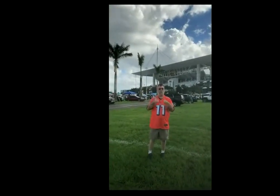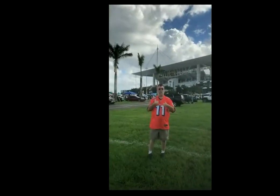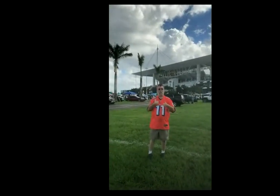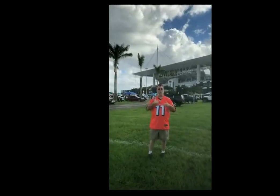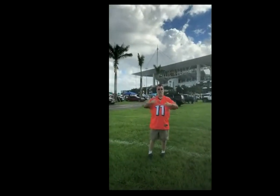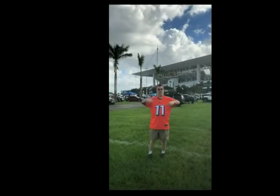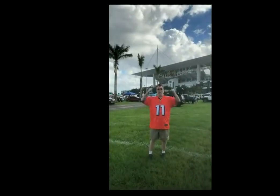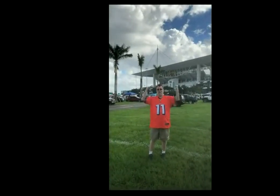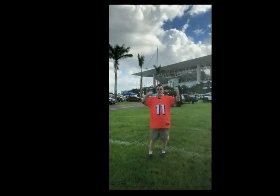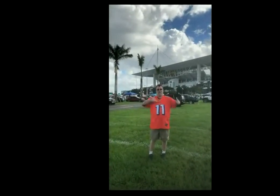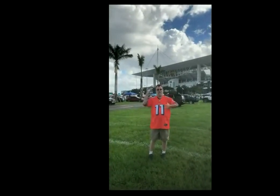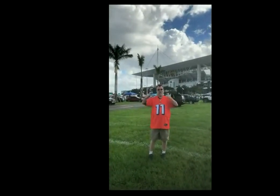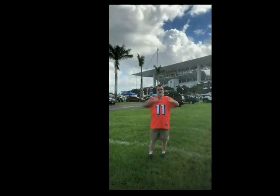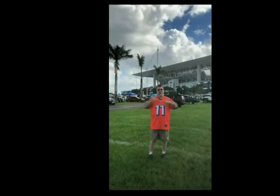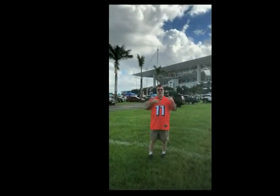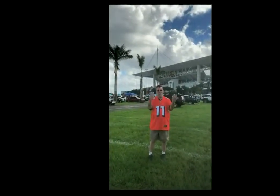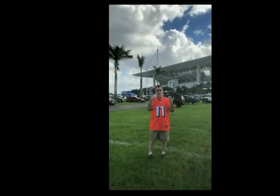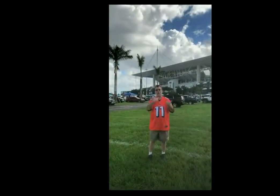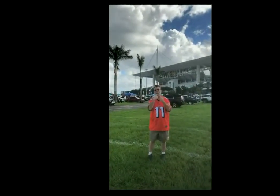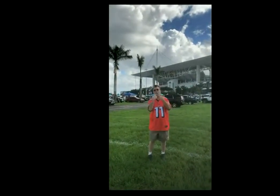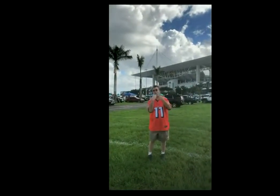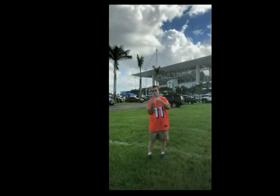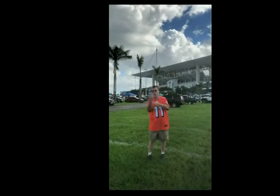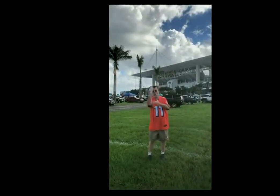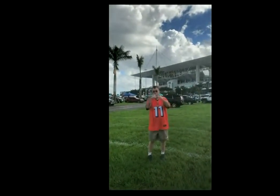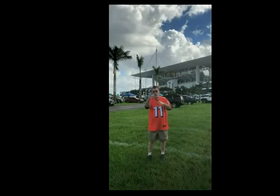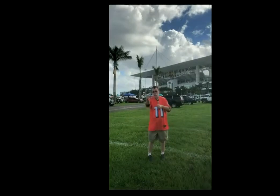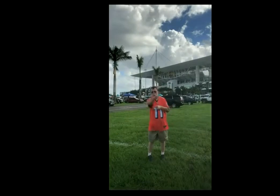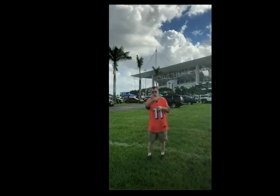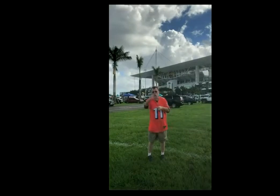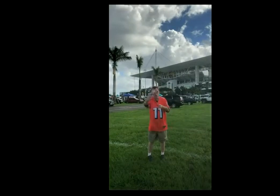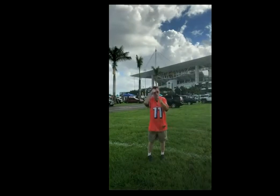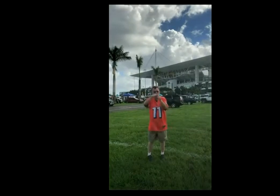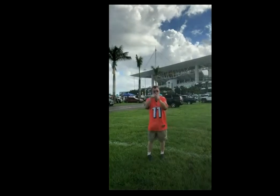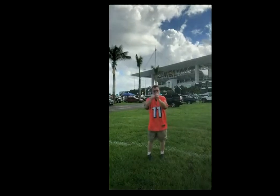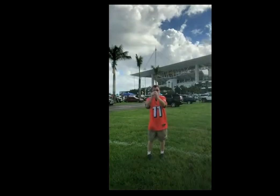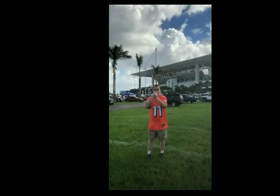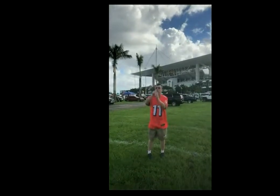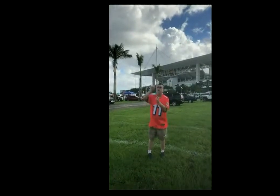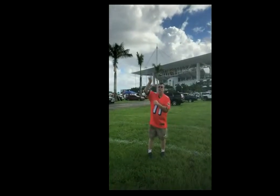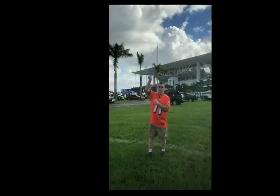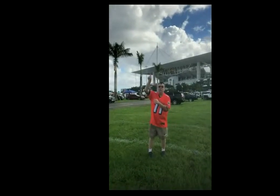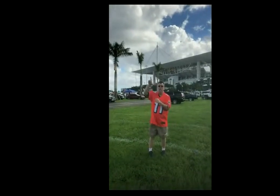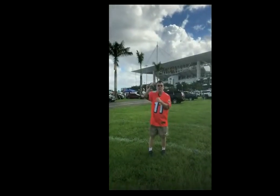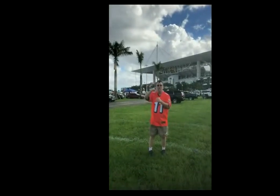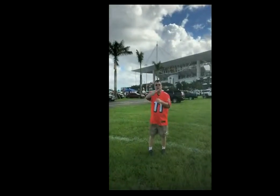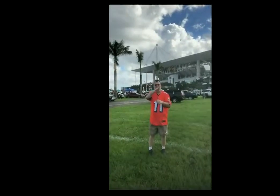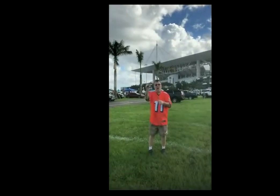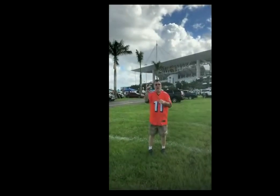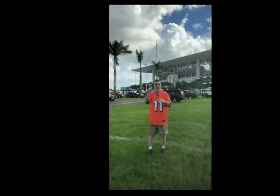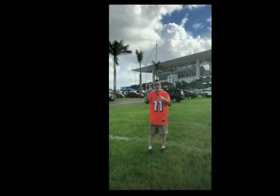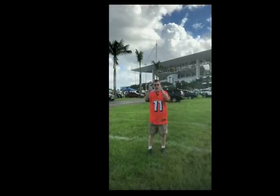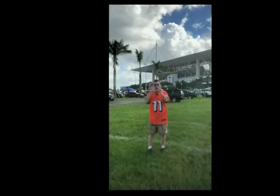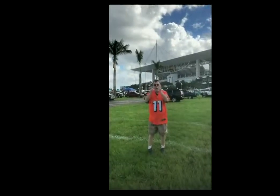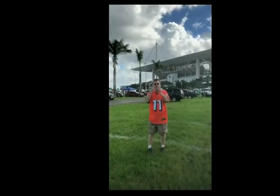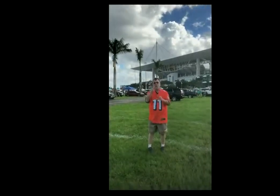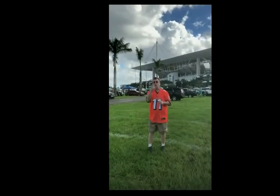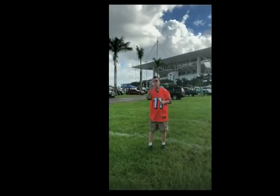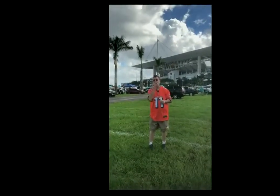game. Bill is with me. We're so excited to see you this morning. Remember, we're here to worship God